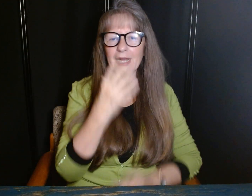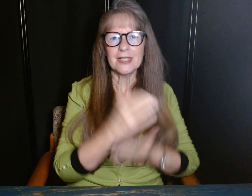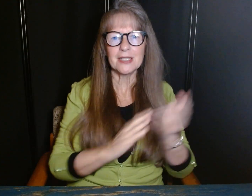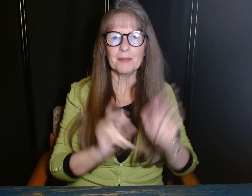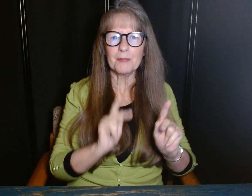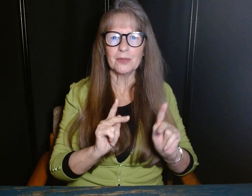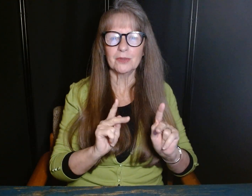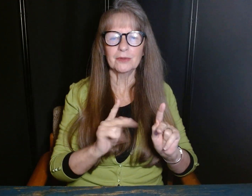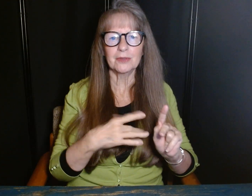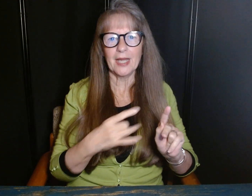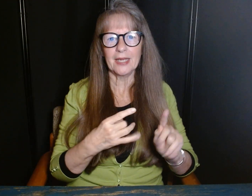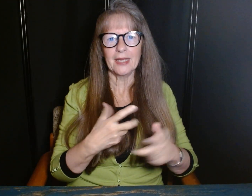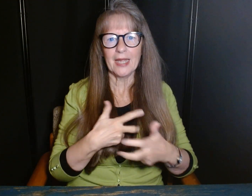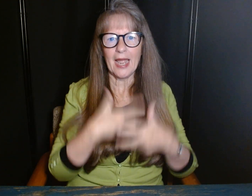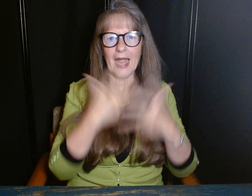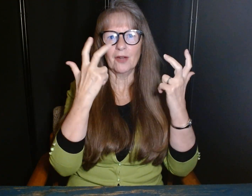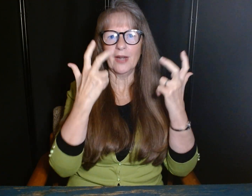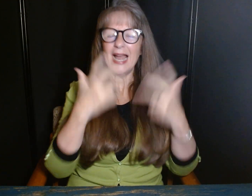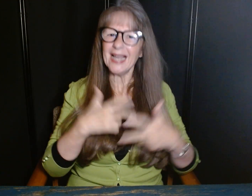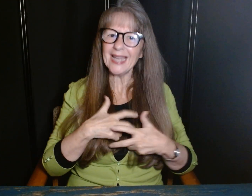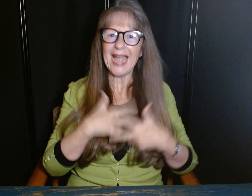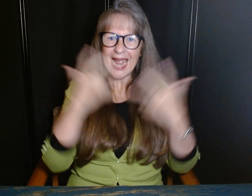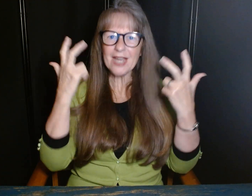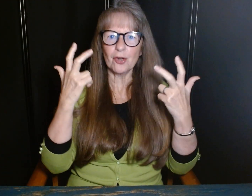some people like anger, and I like anger,